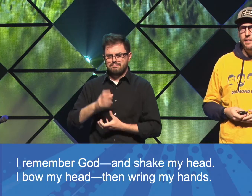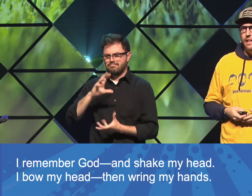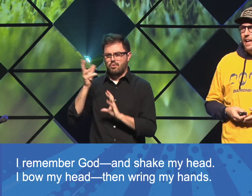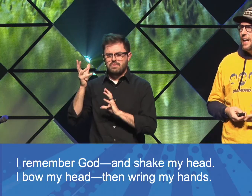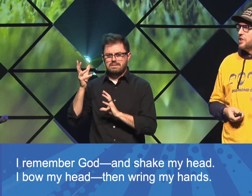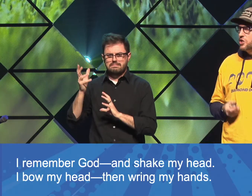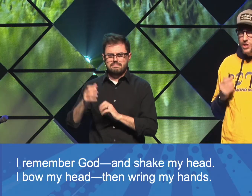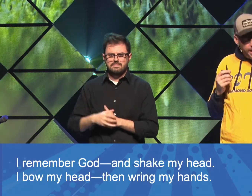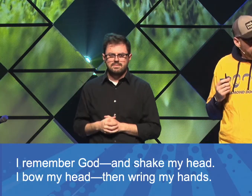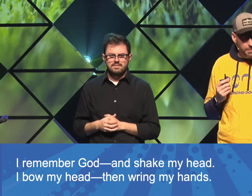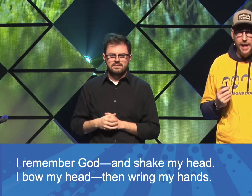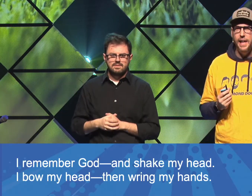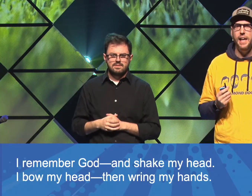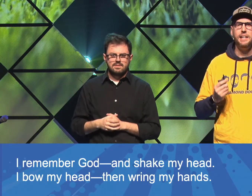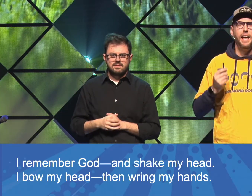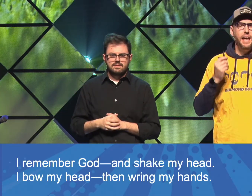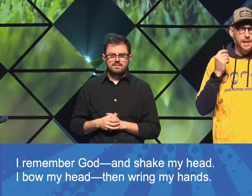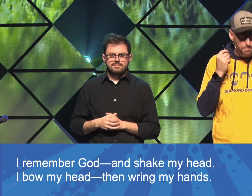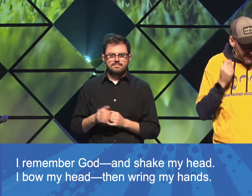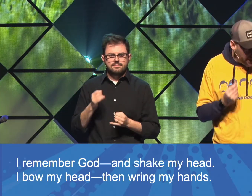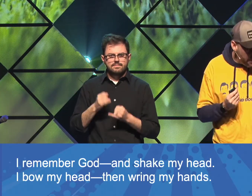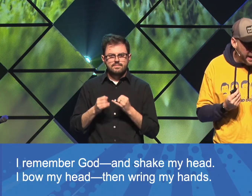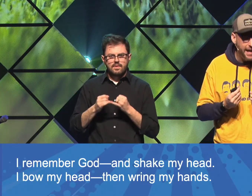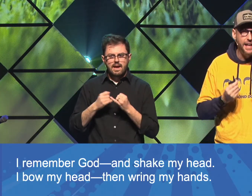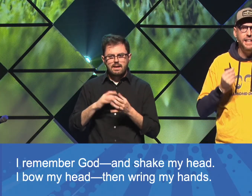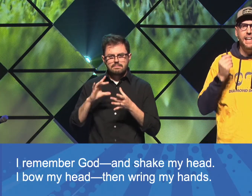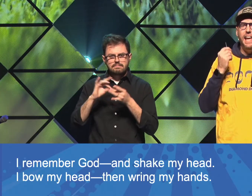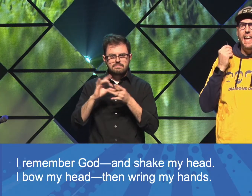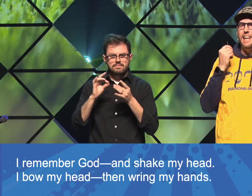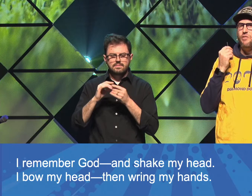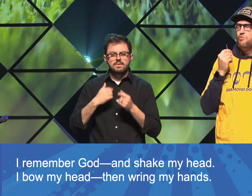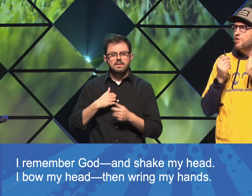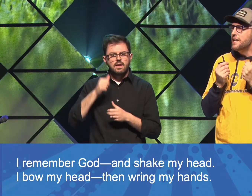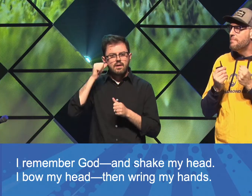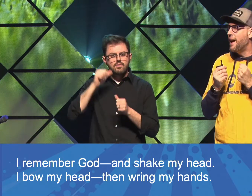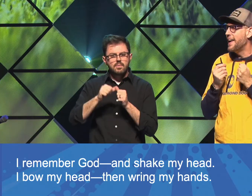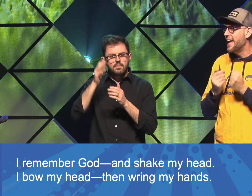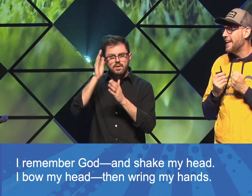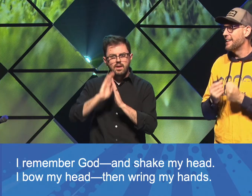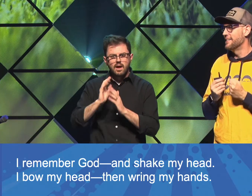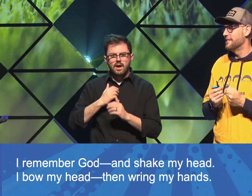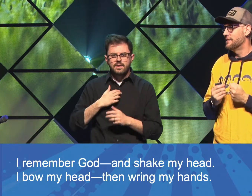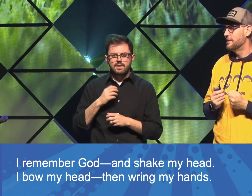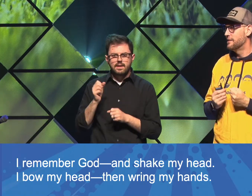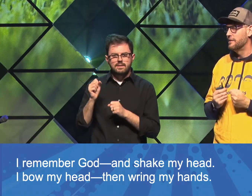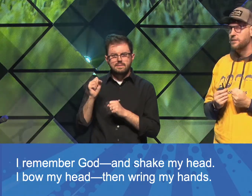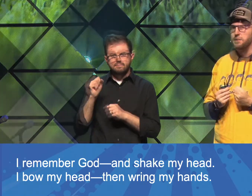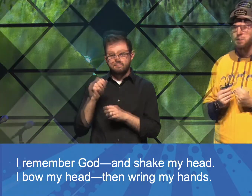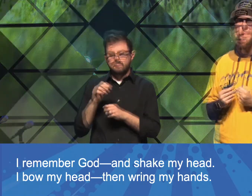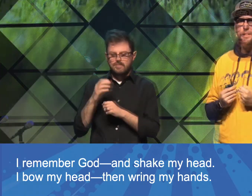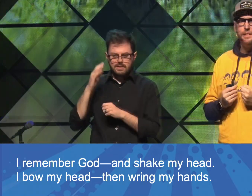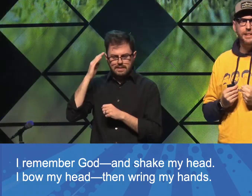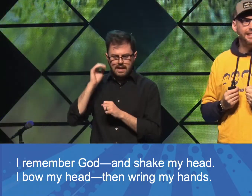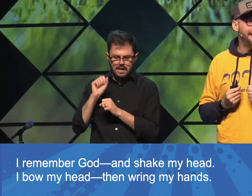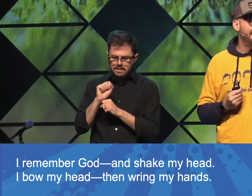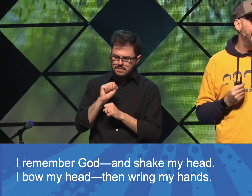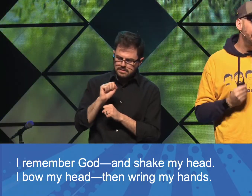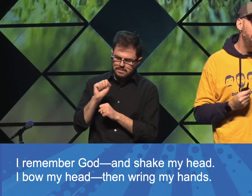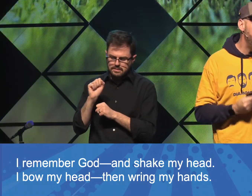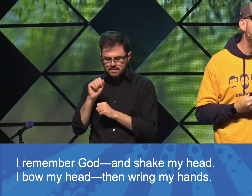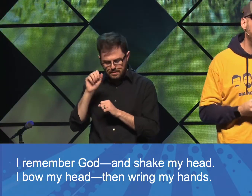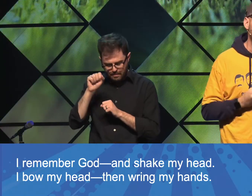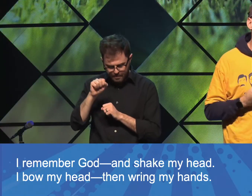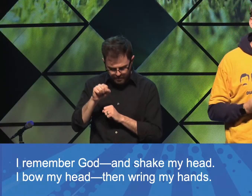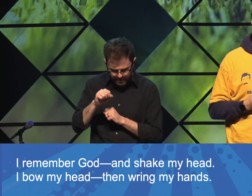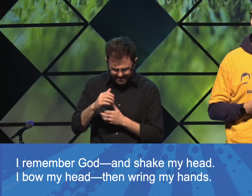God, and I shake my head, and I bow my head, and I wring my hands." That